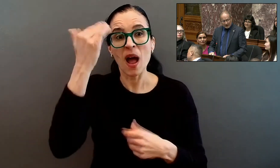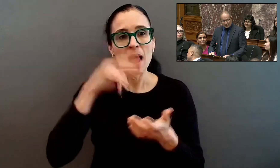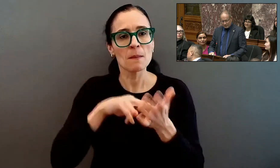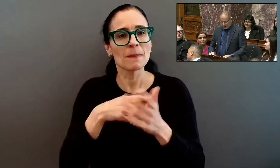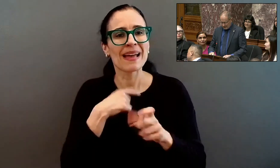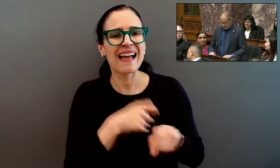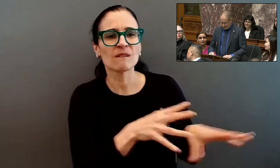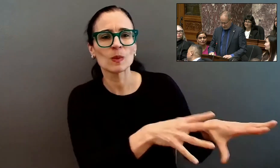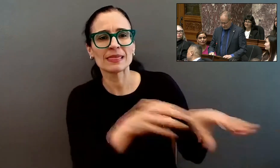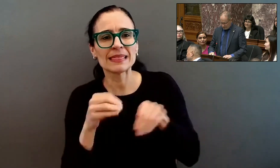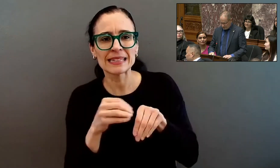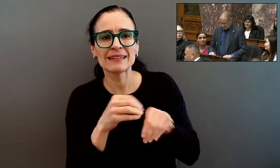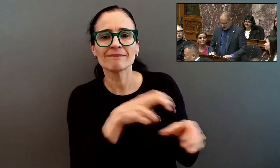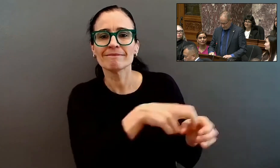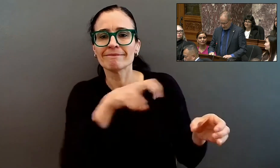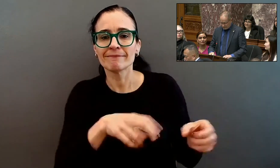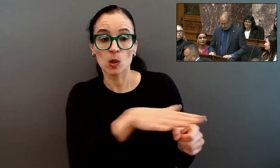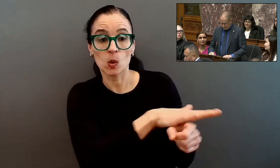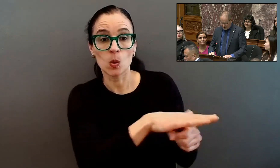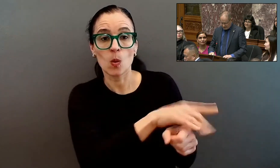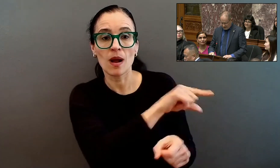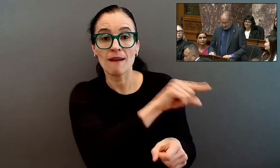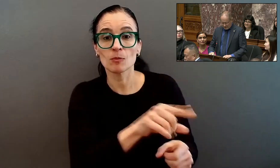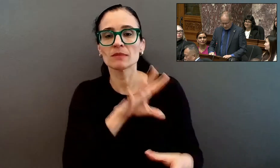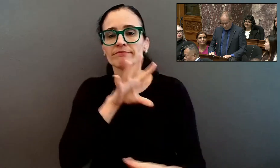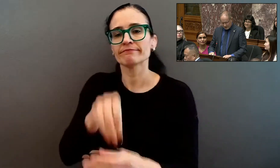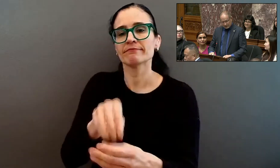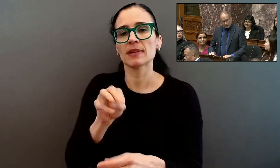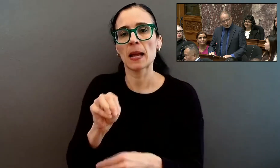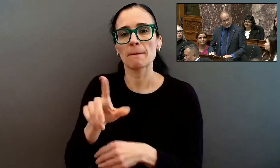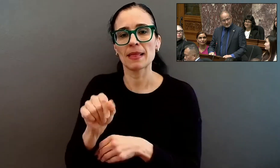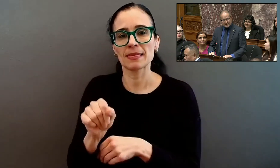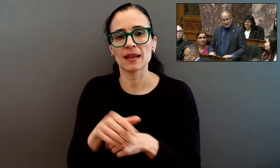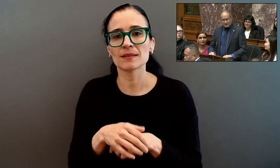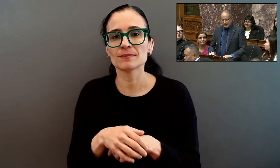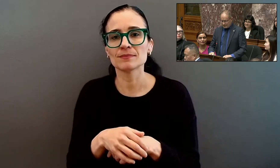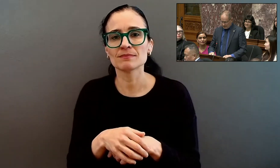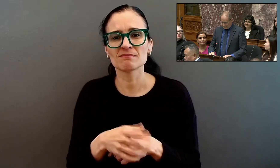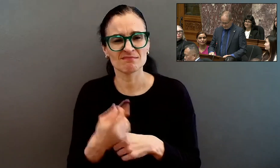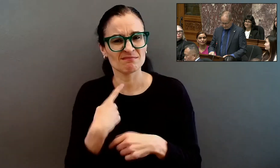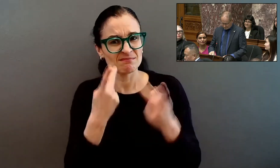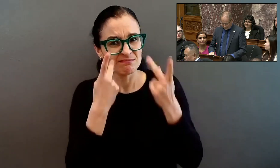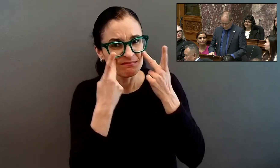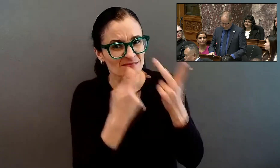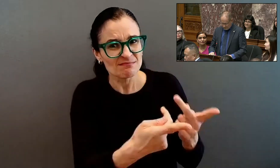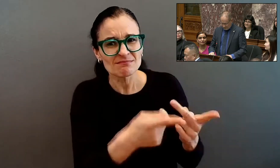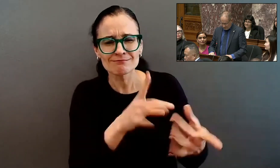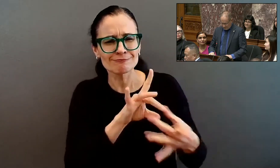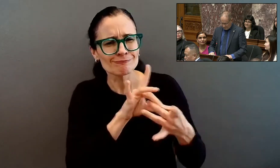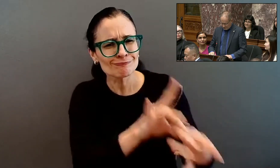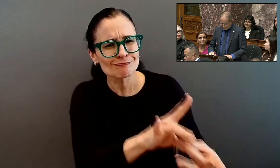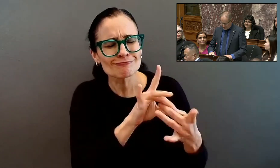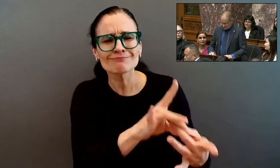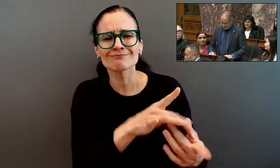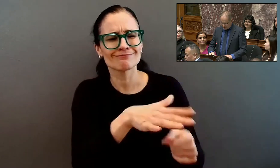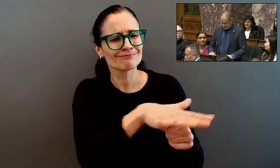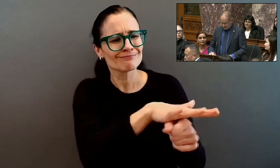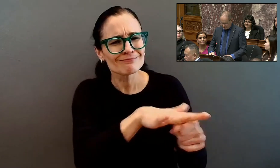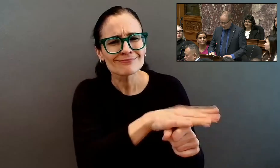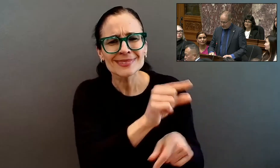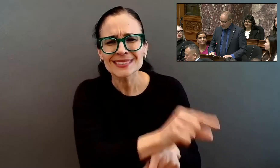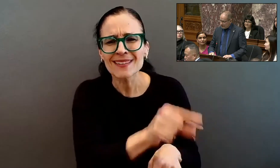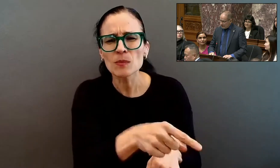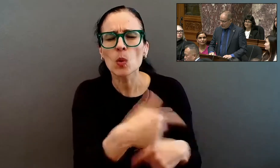or accountable level of government than the one closest to the people. When you serve in